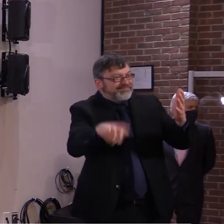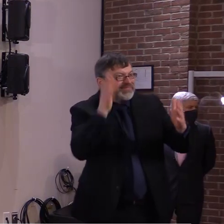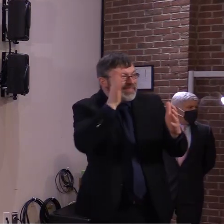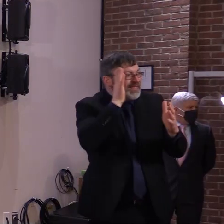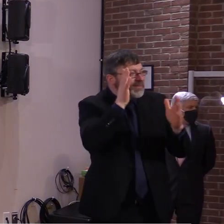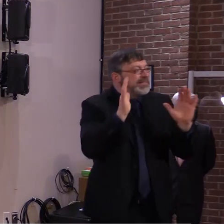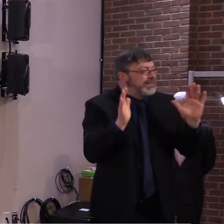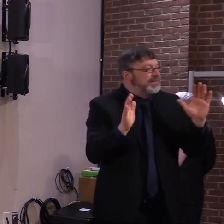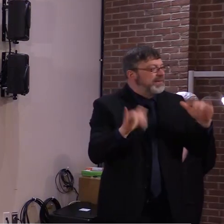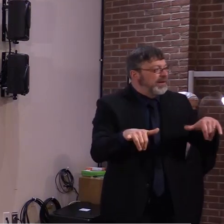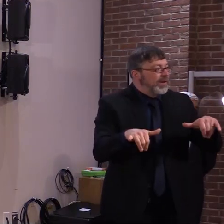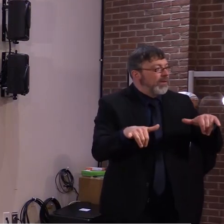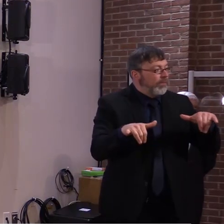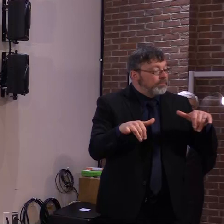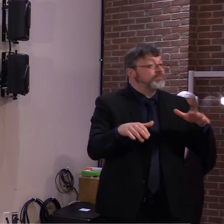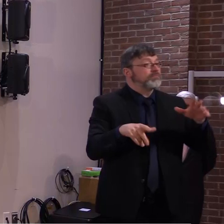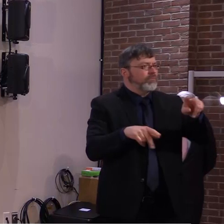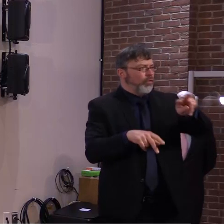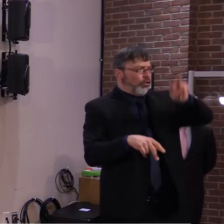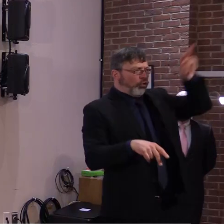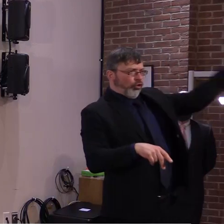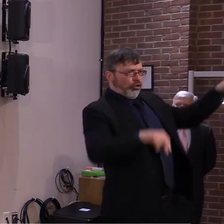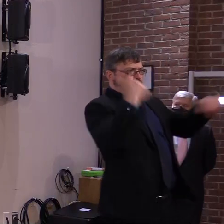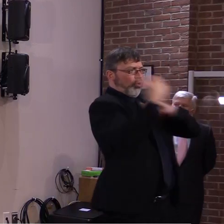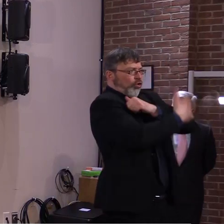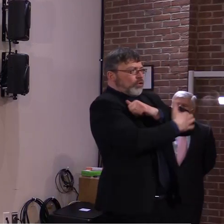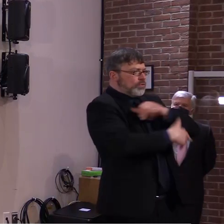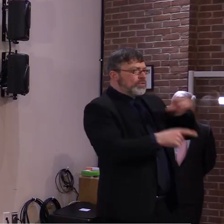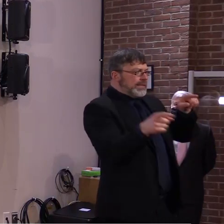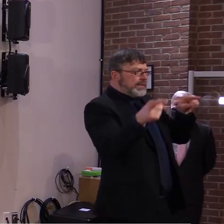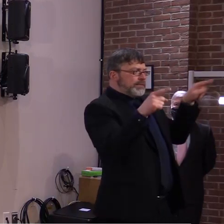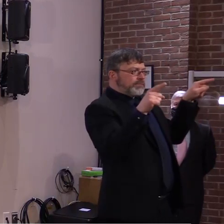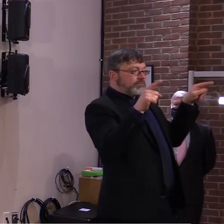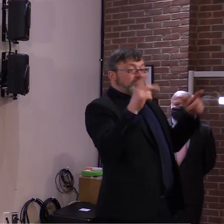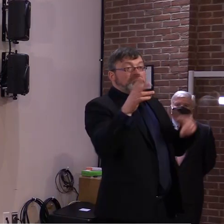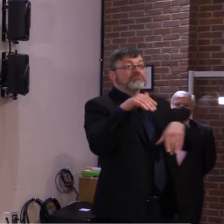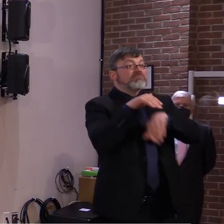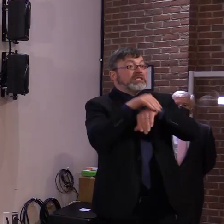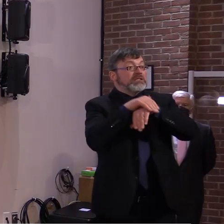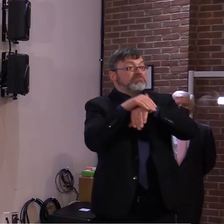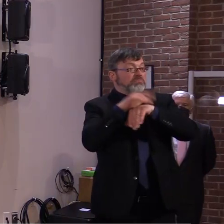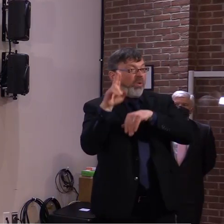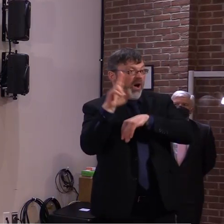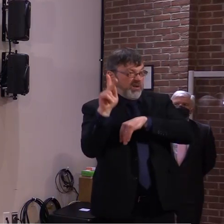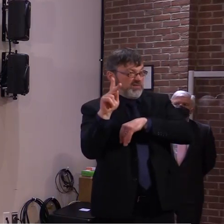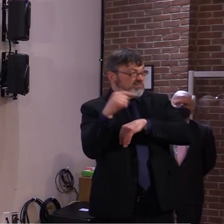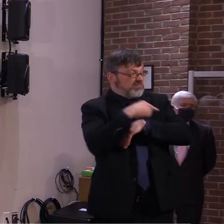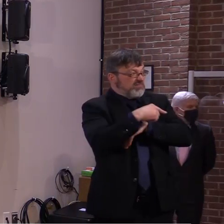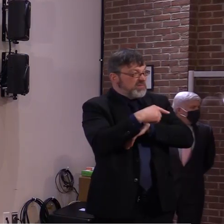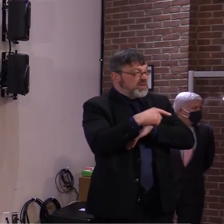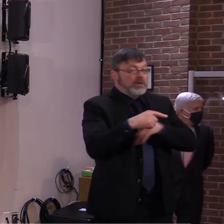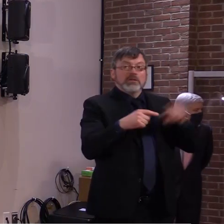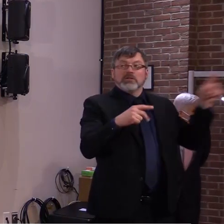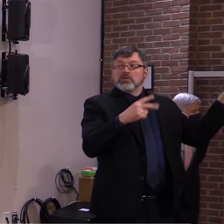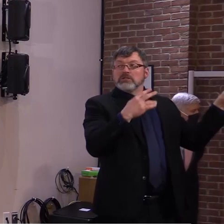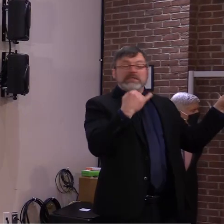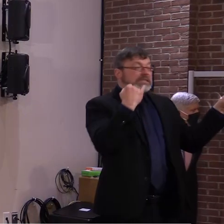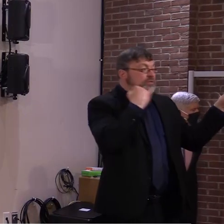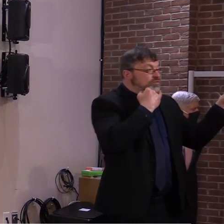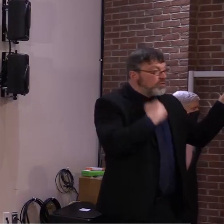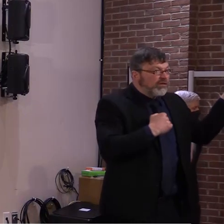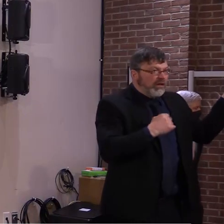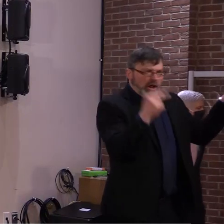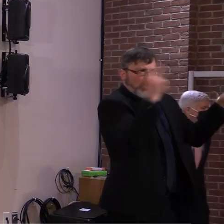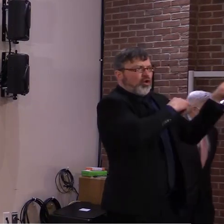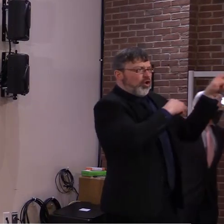Kingdom, which found that reaching the 50% mark in portion of the population fully vaccinated can be